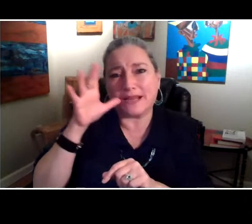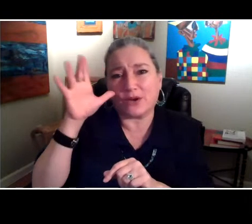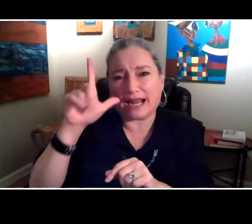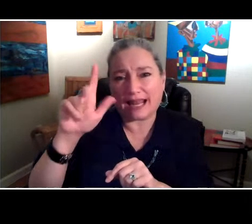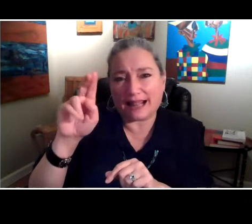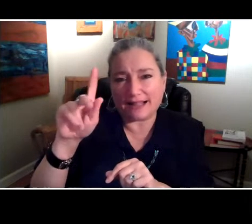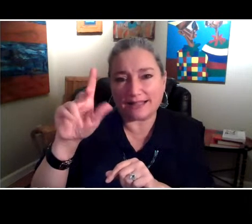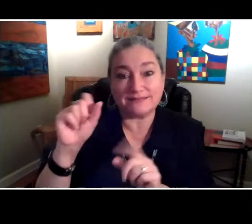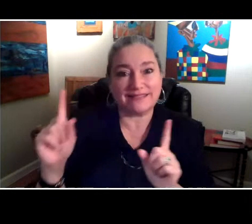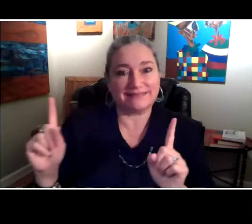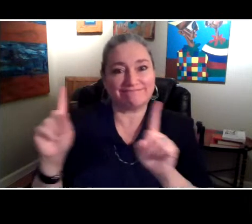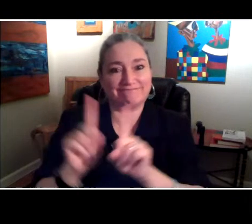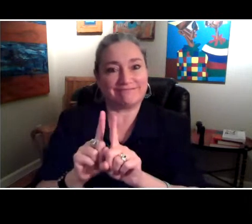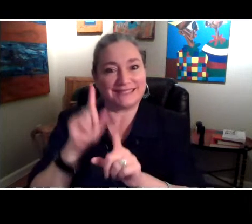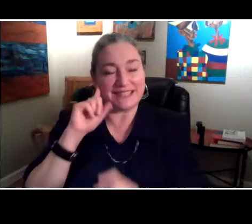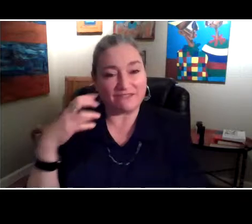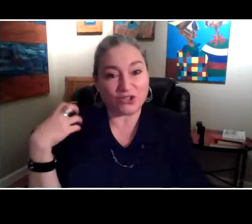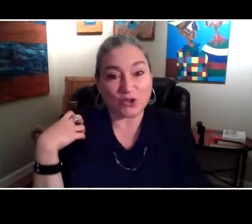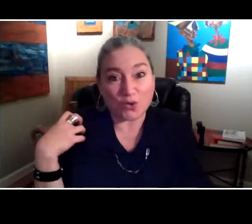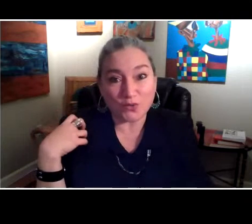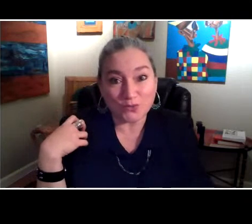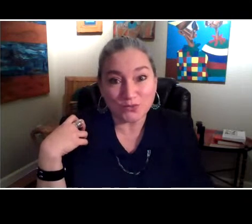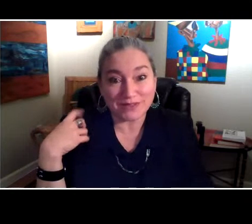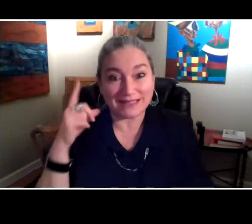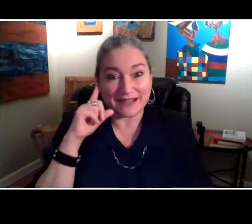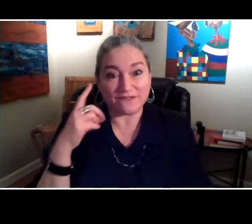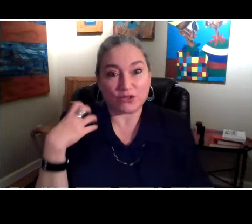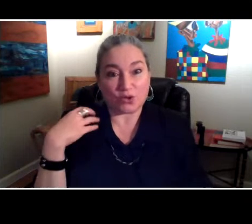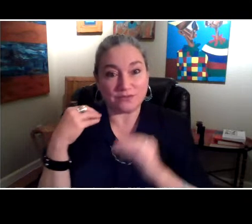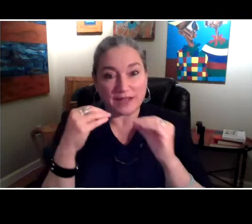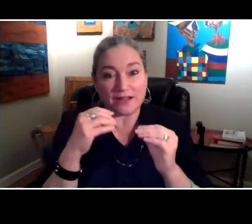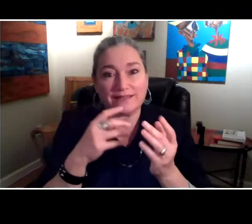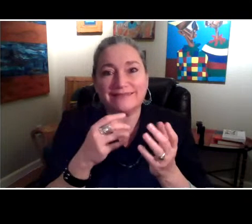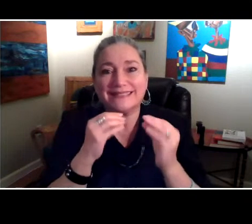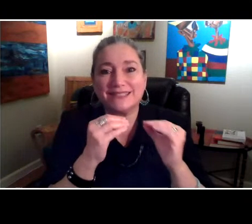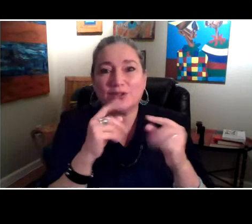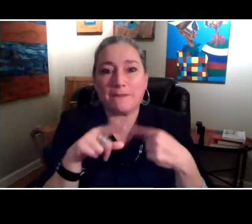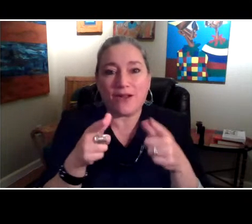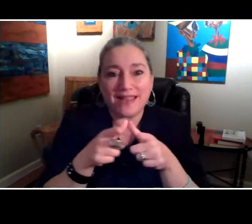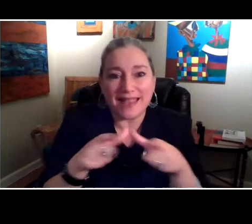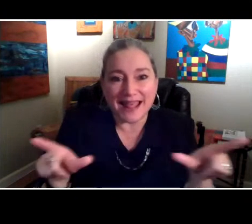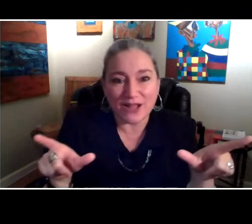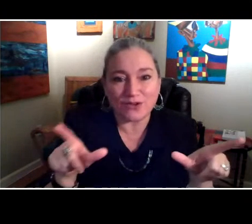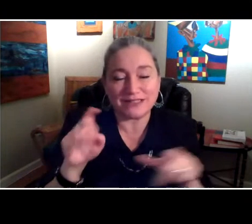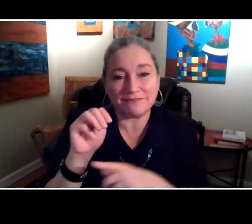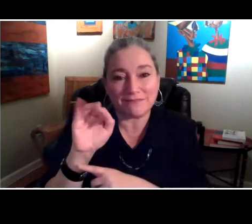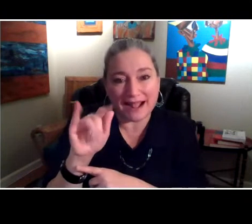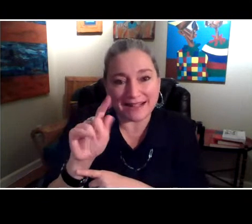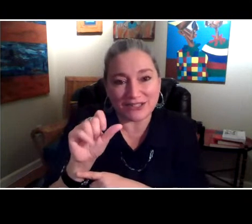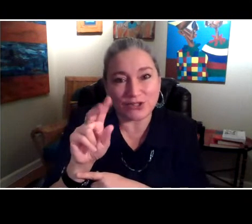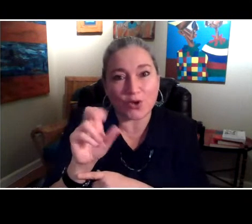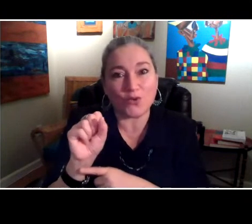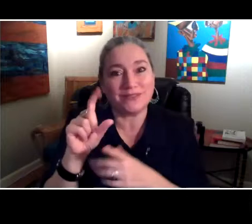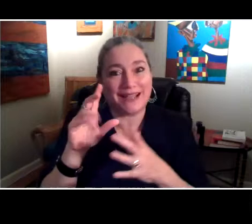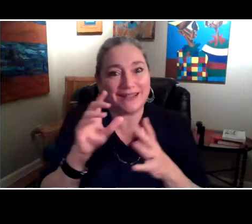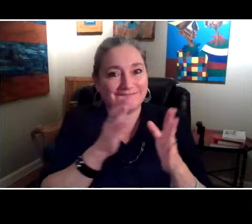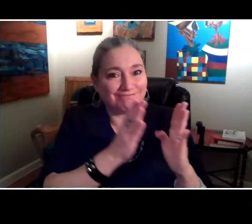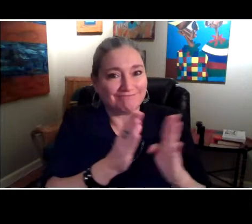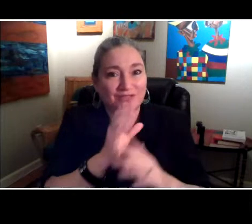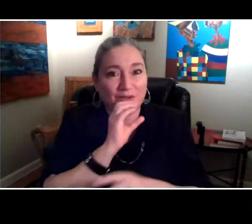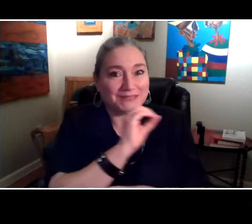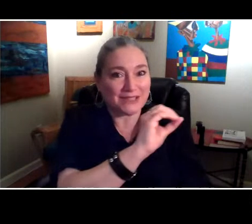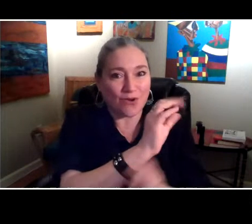a follow-up with the parent-to-parent mentor. Then later, they receive a deaf coach to learn about